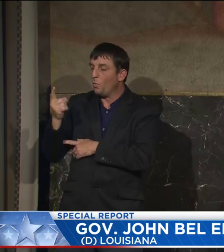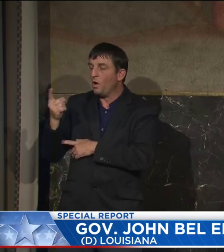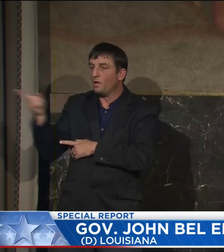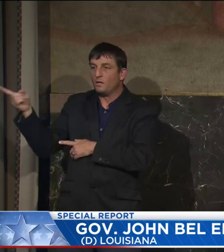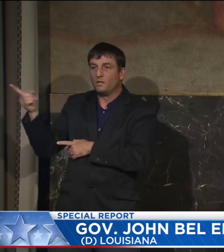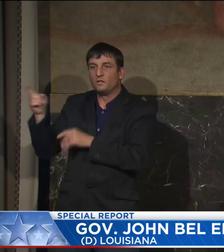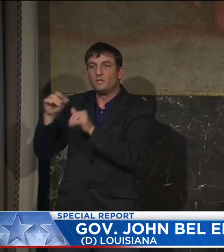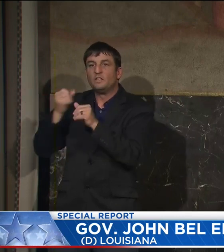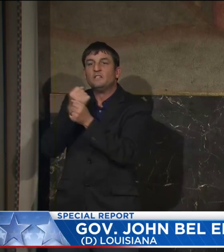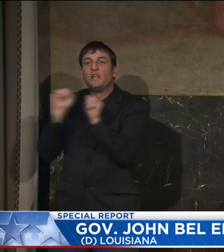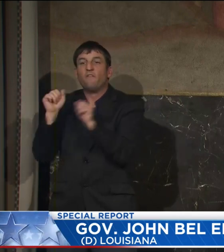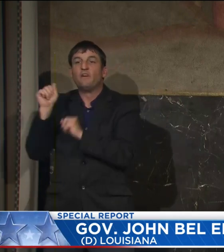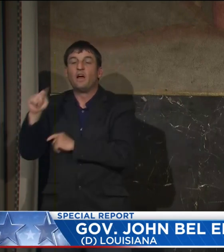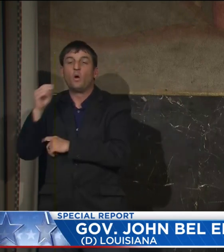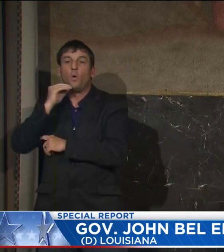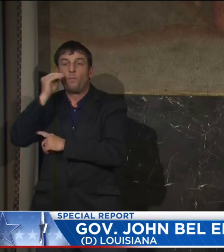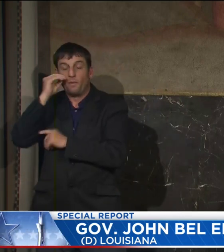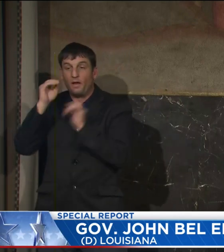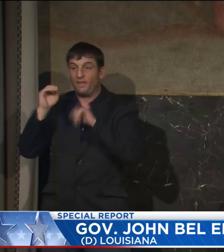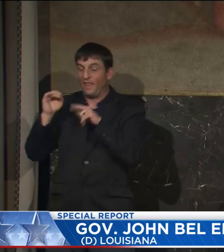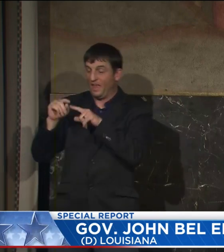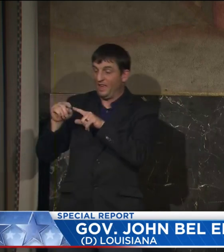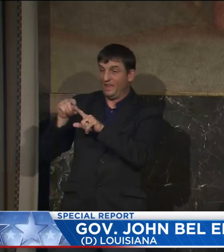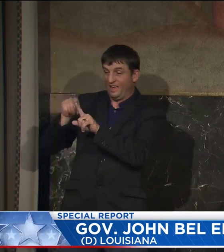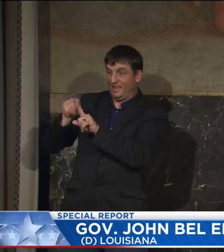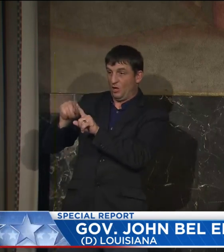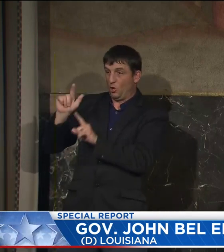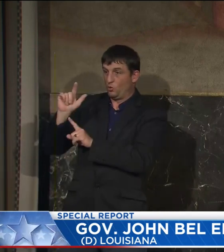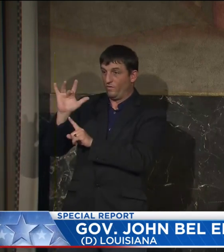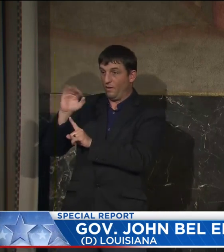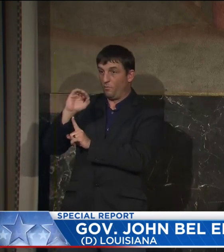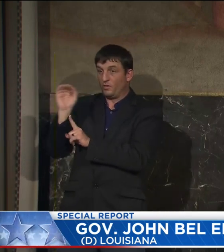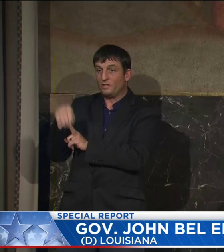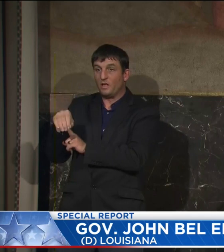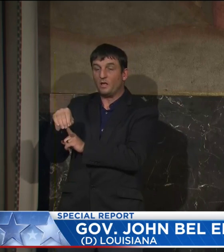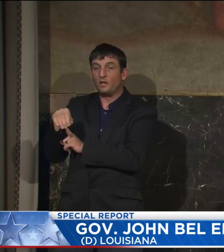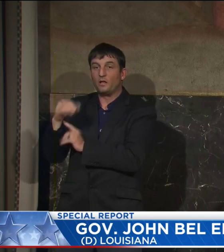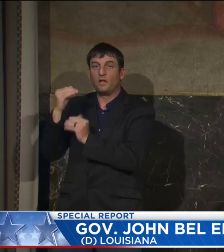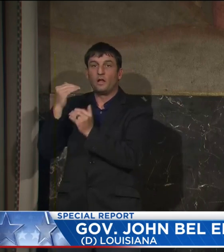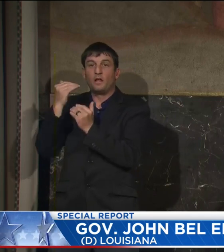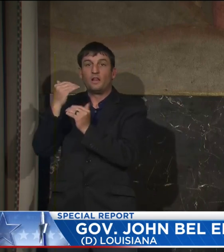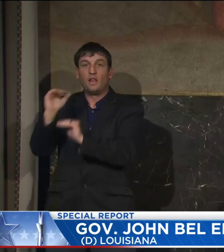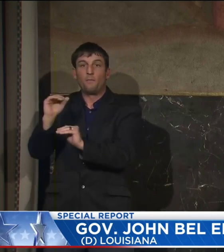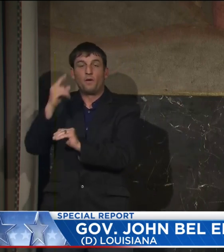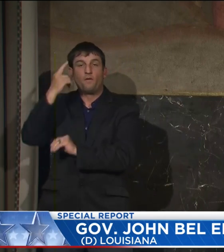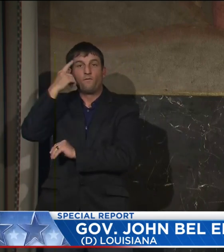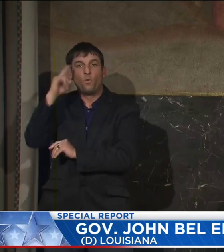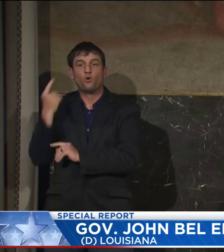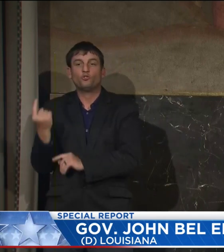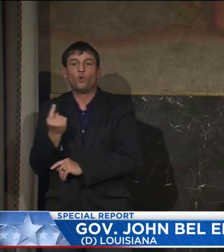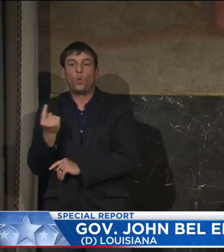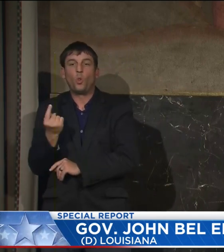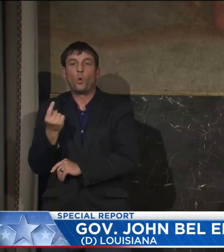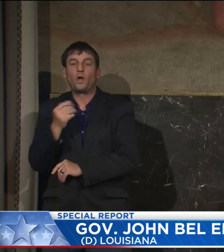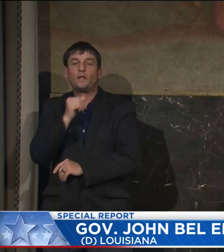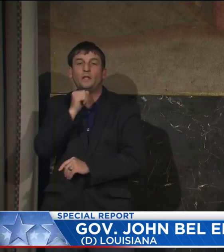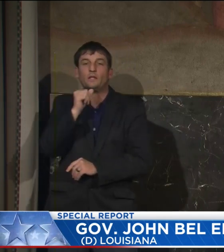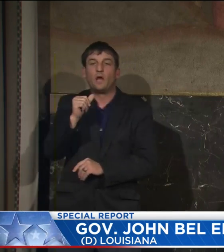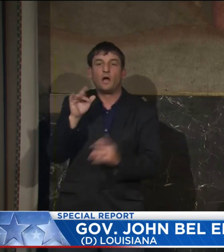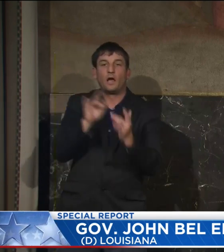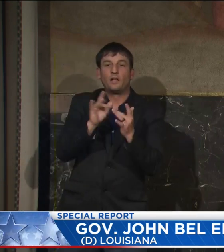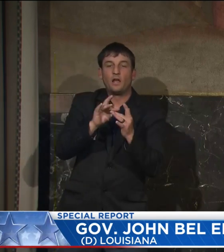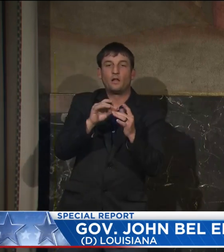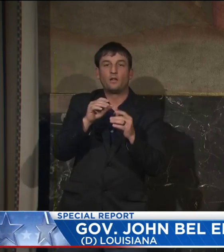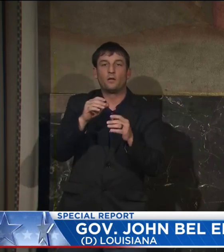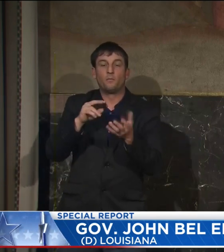went through. The 25% limit on solo and non-contact sports doesn't apply to the team, so you don't have to field 25%